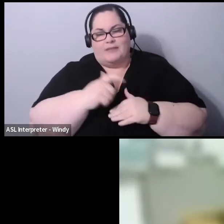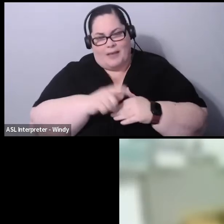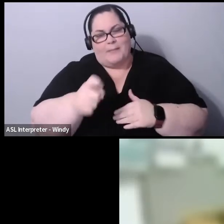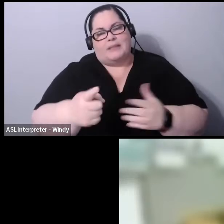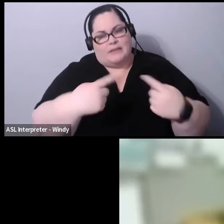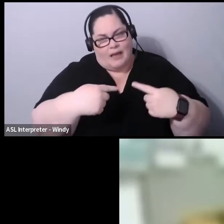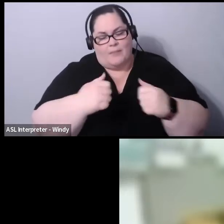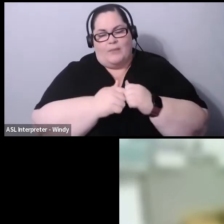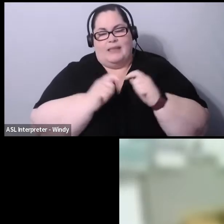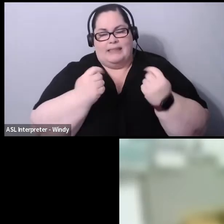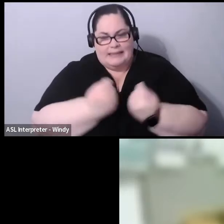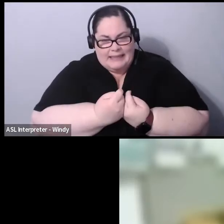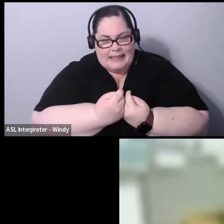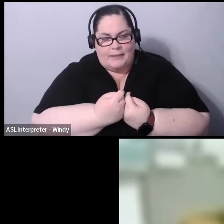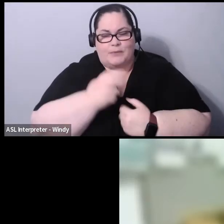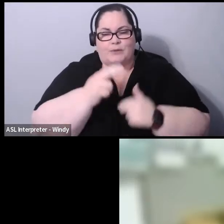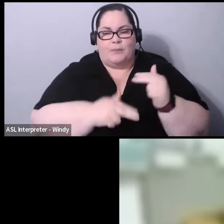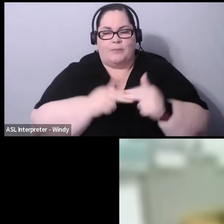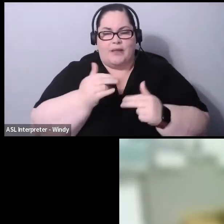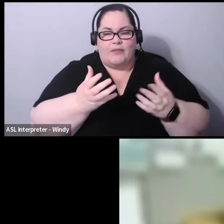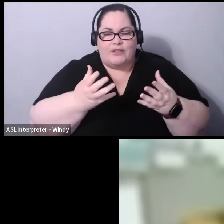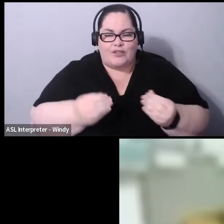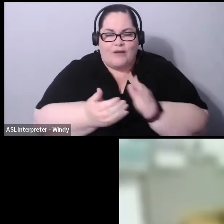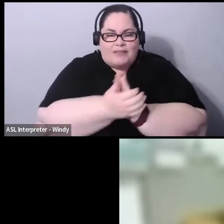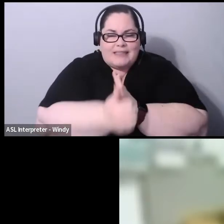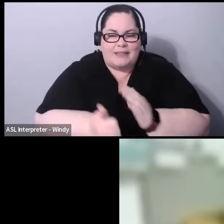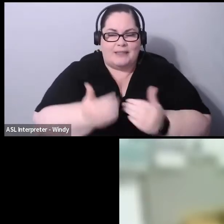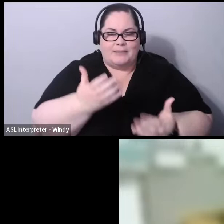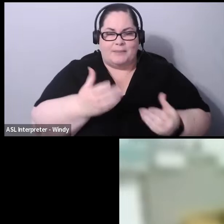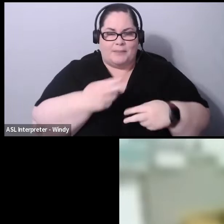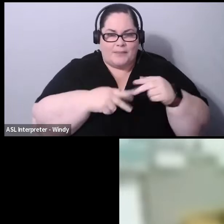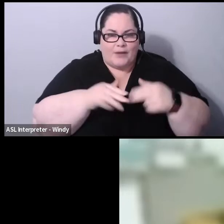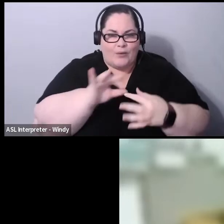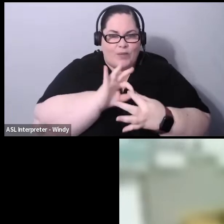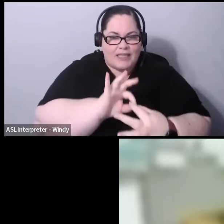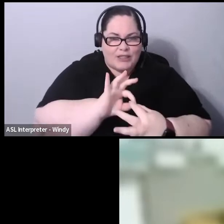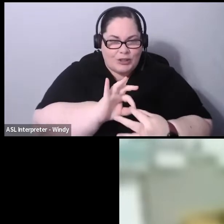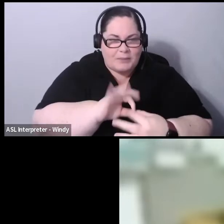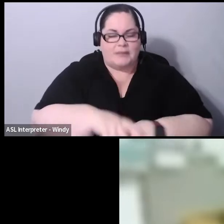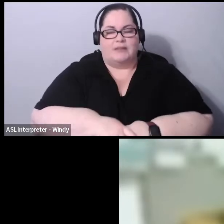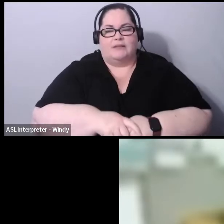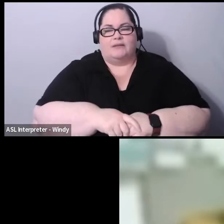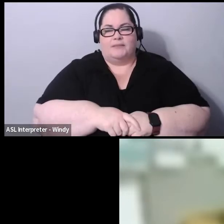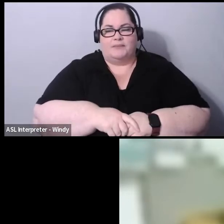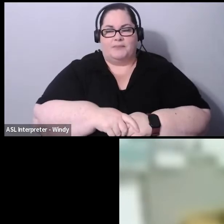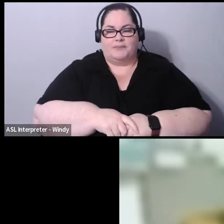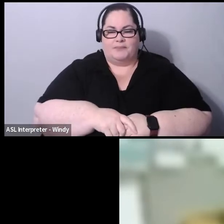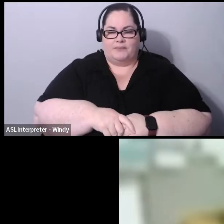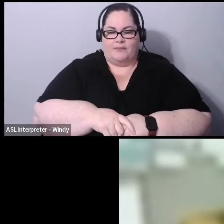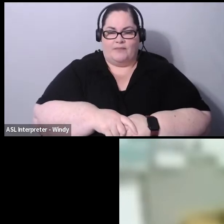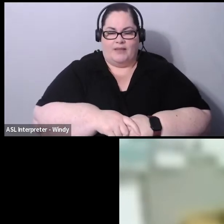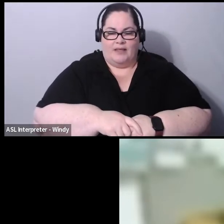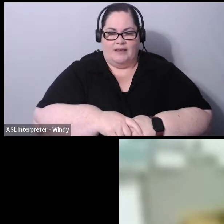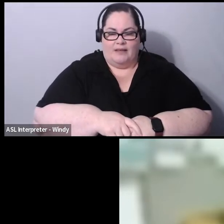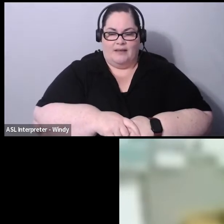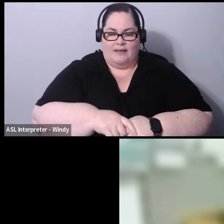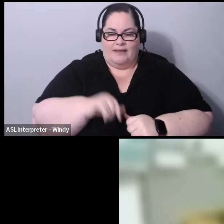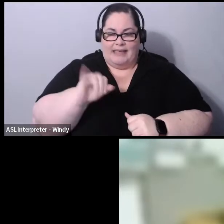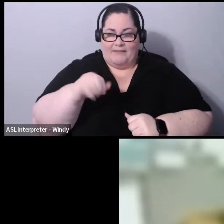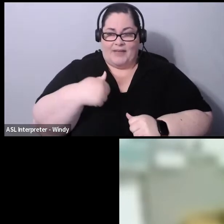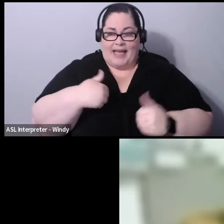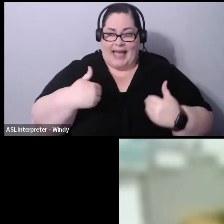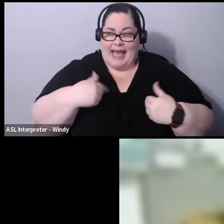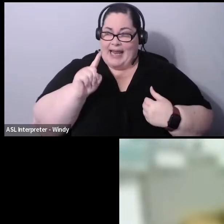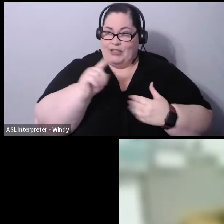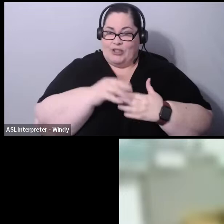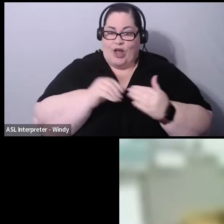team to build those soft skills, to build those relationships. If I had $1 for every time a job seeker came to